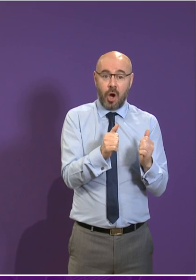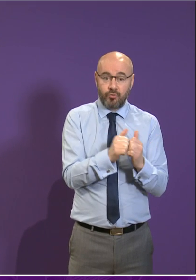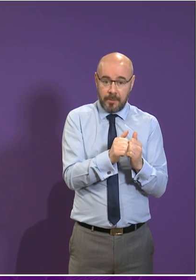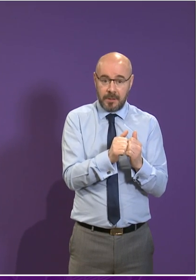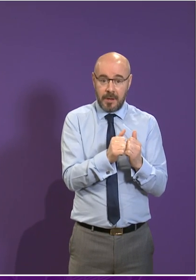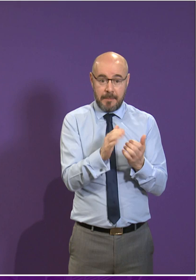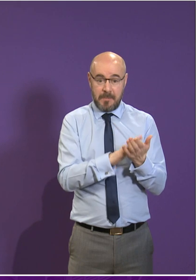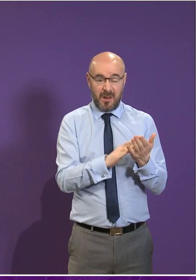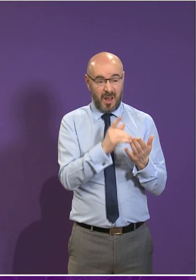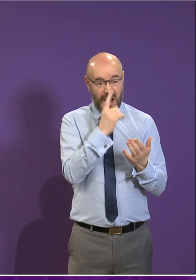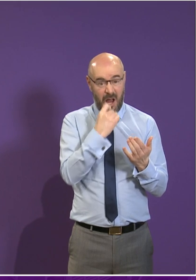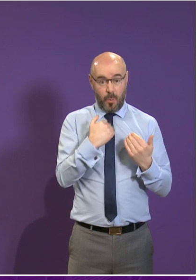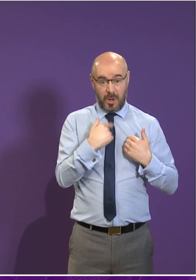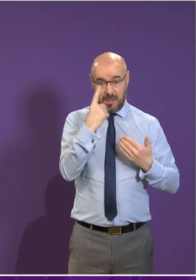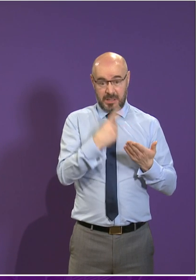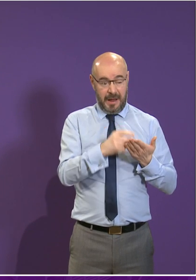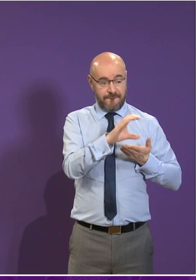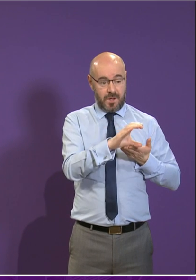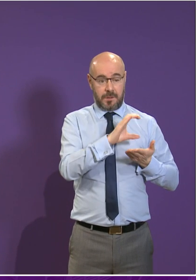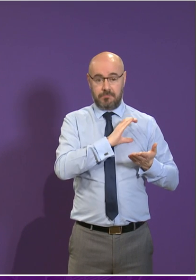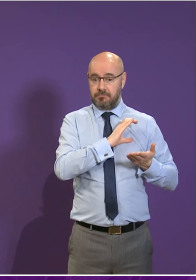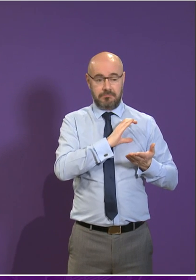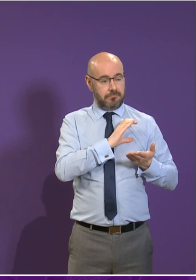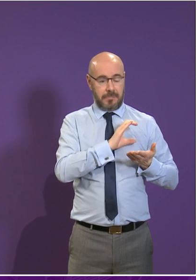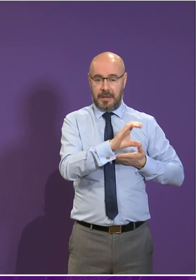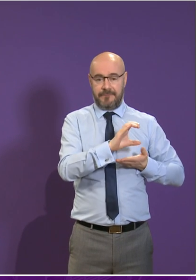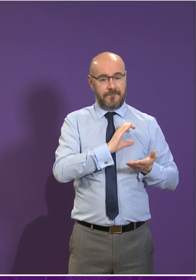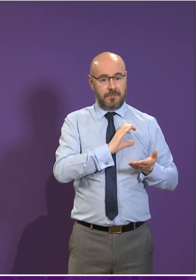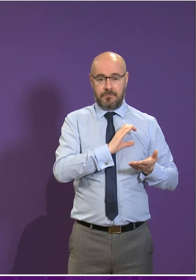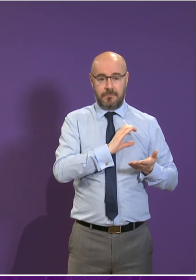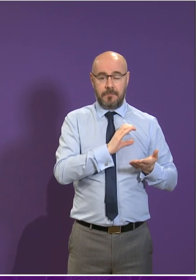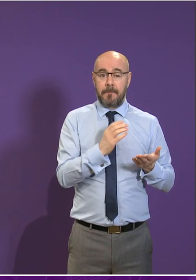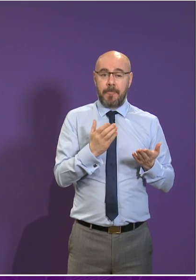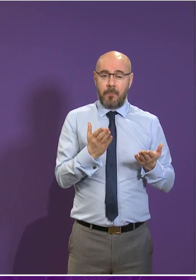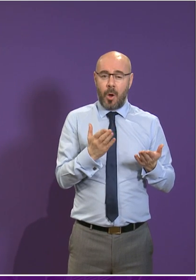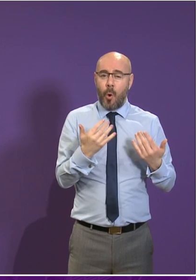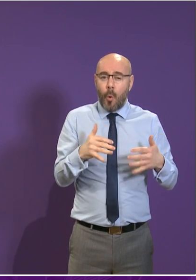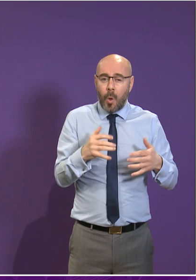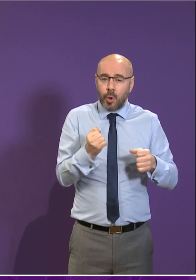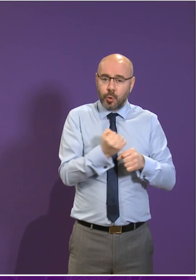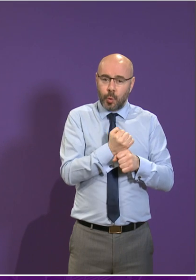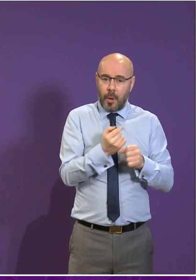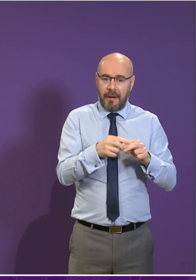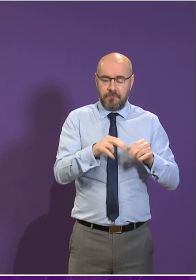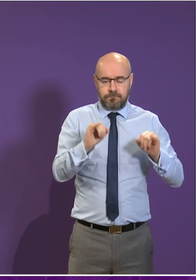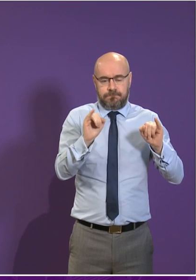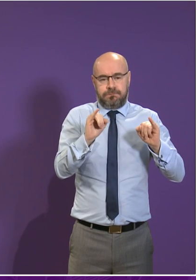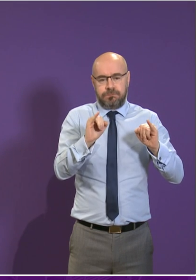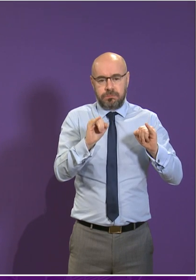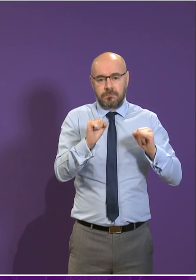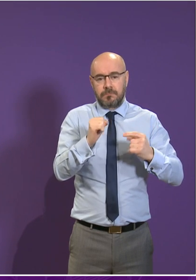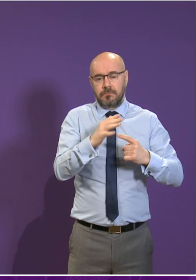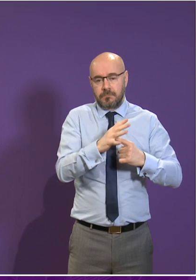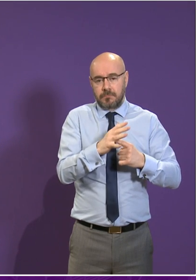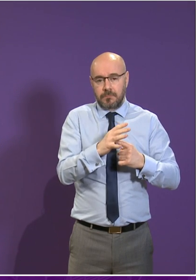of activity. However, that was something that we would only do in extremis, because what we would want to do is use